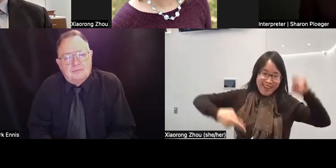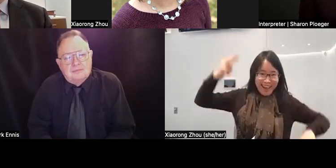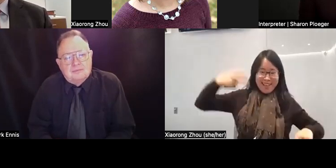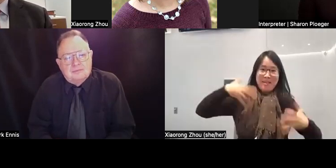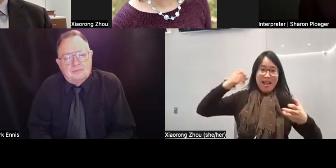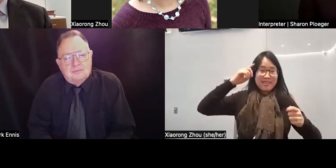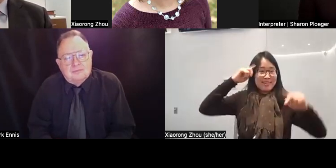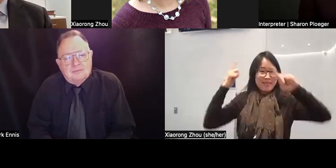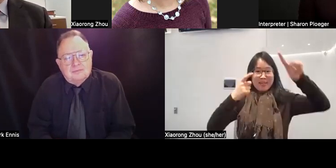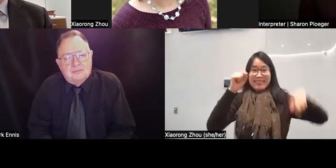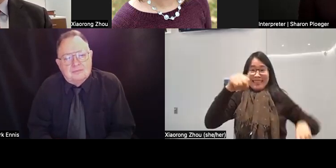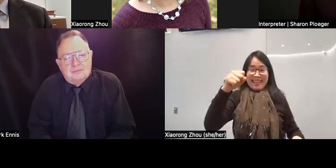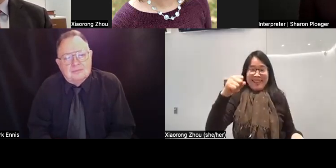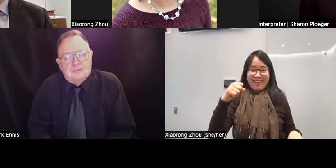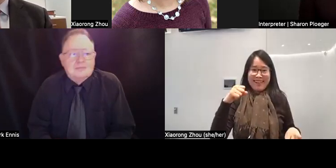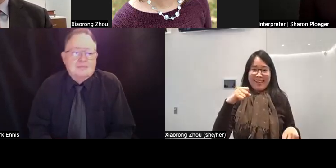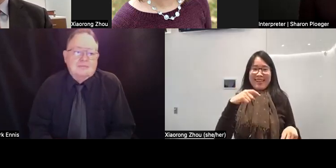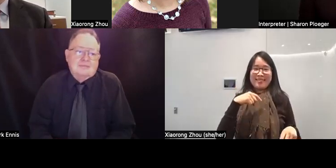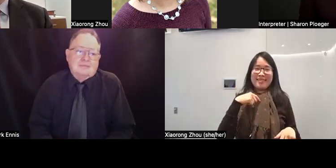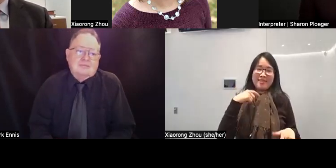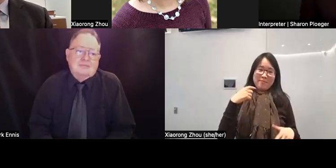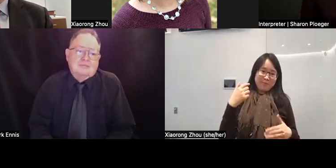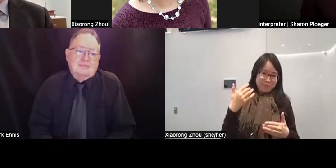I want the community in China to